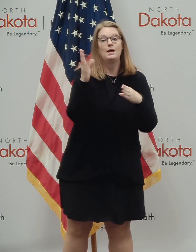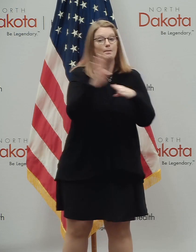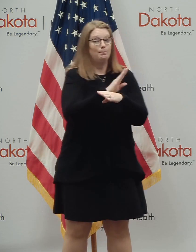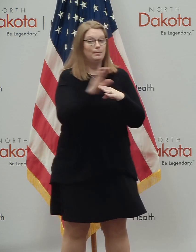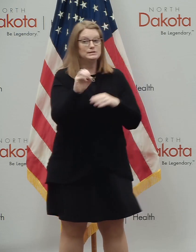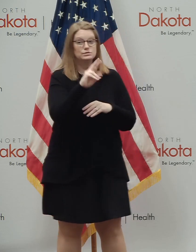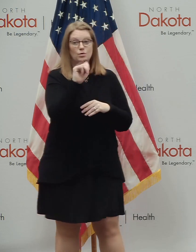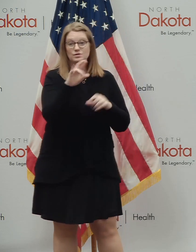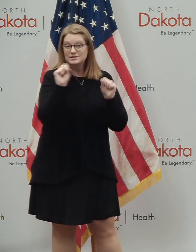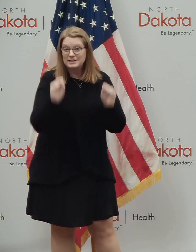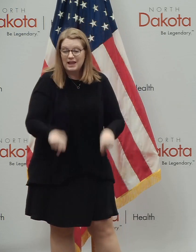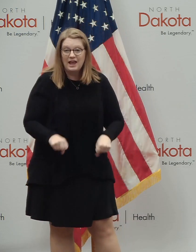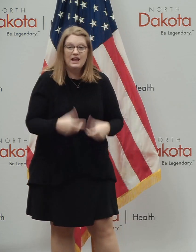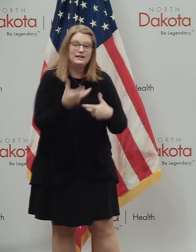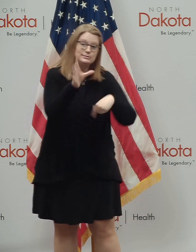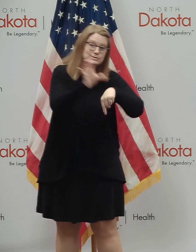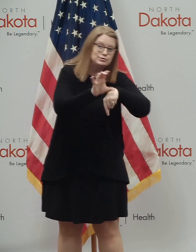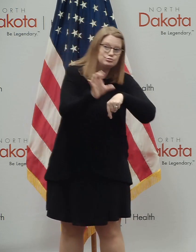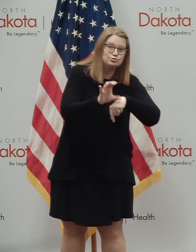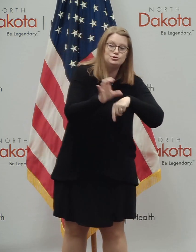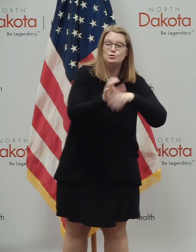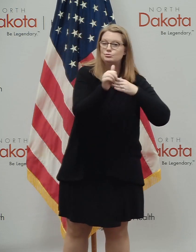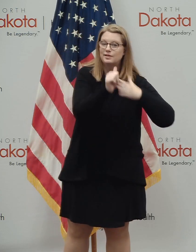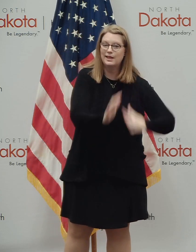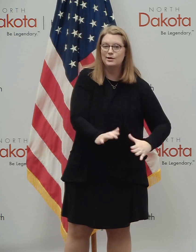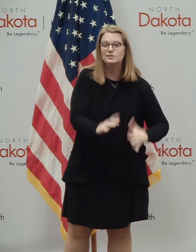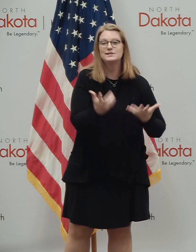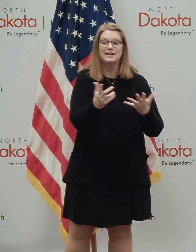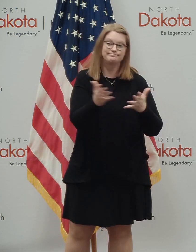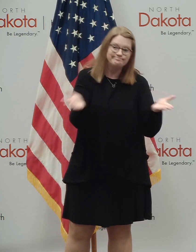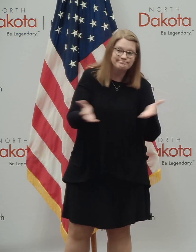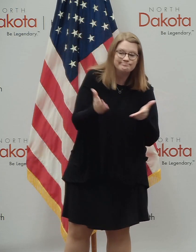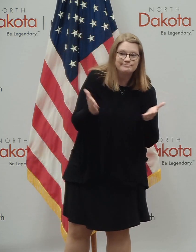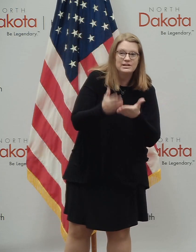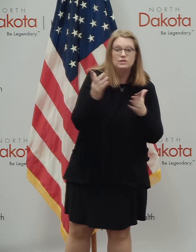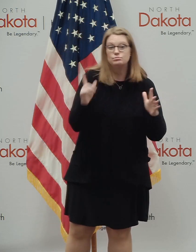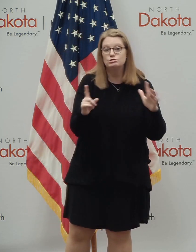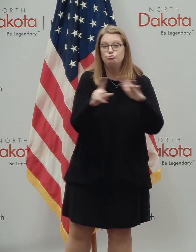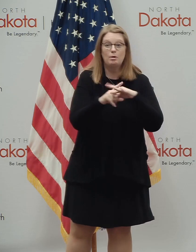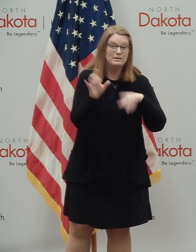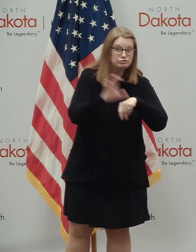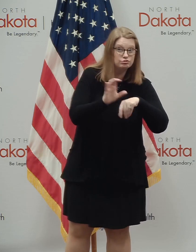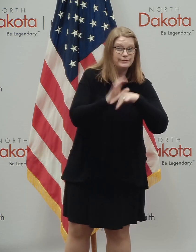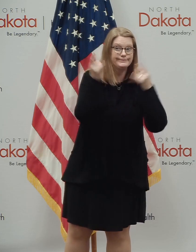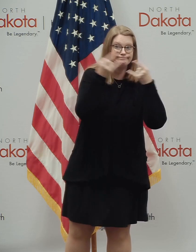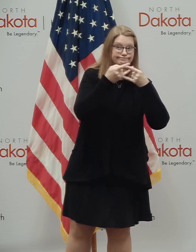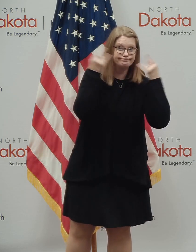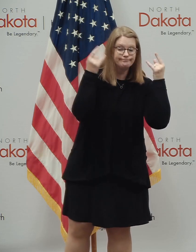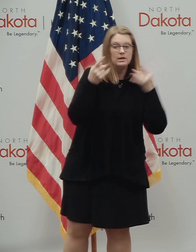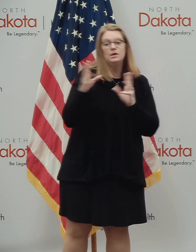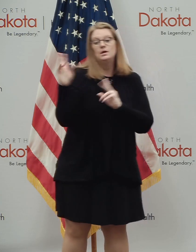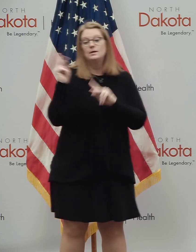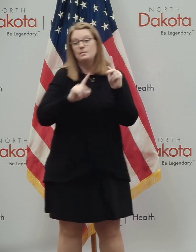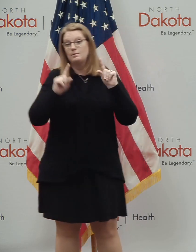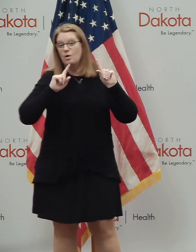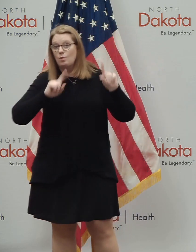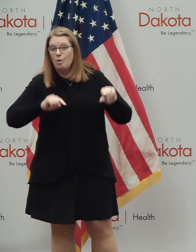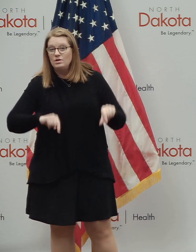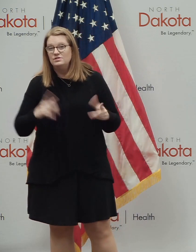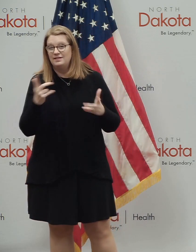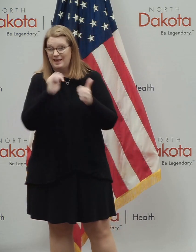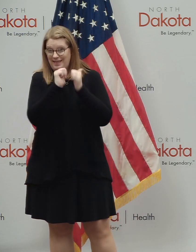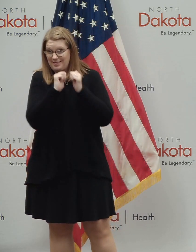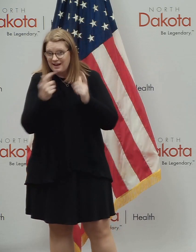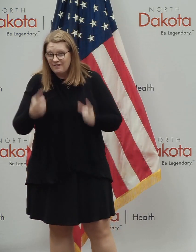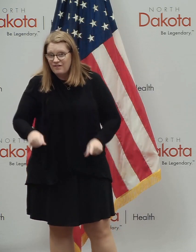can do it, faith-based leaders can make sure that people are masking up when they're in church, people that are attending their students'